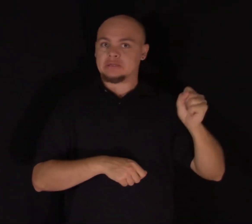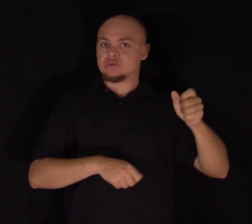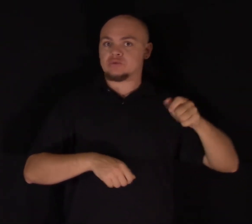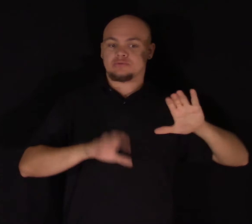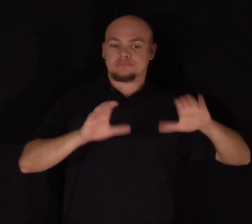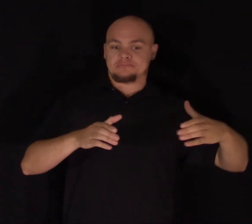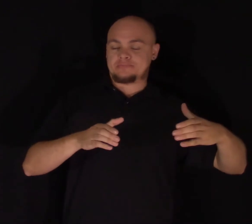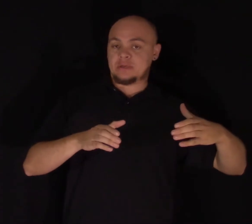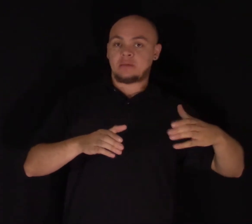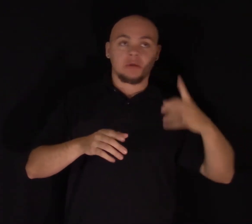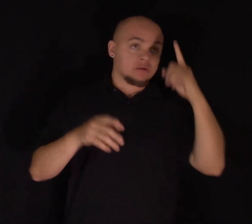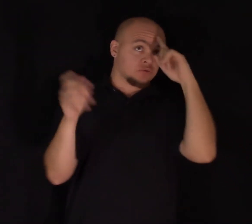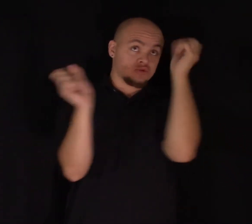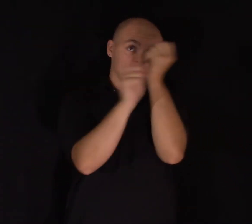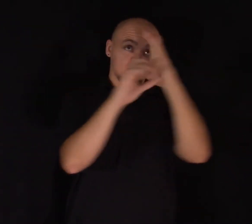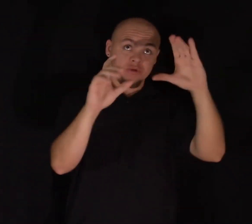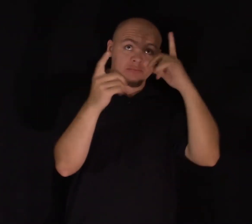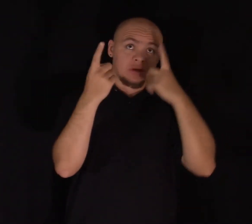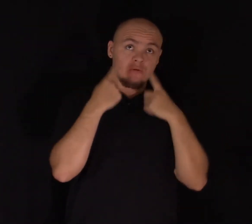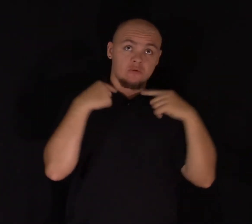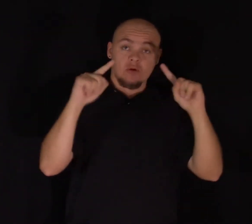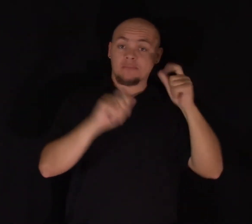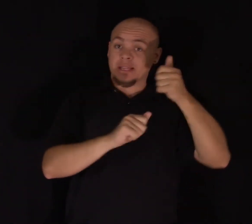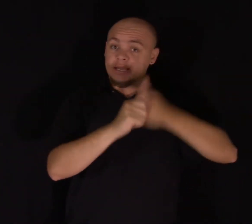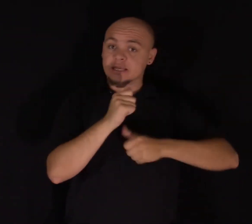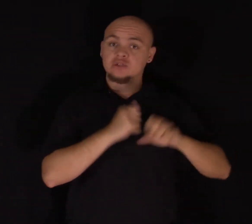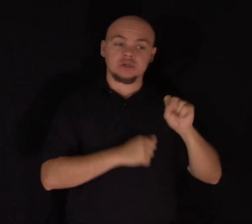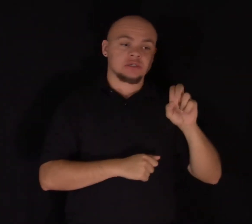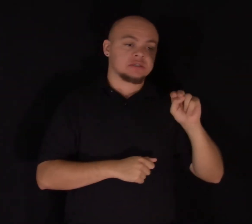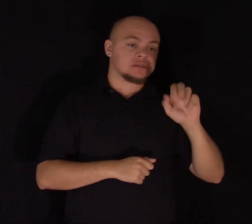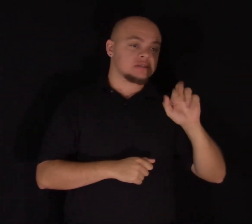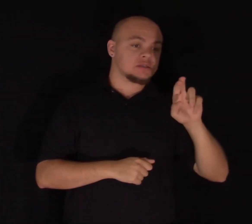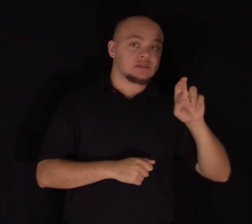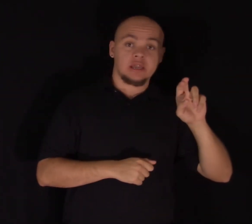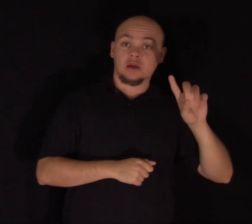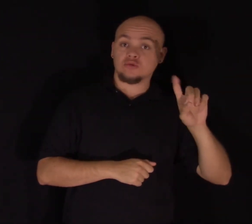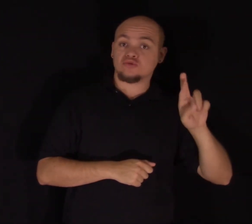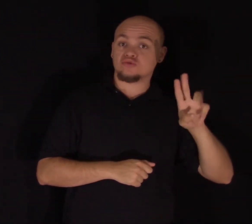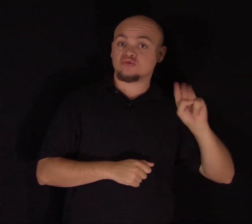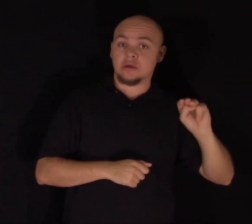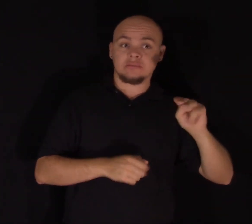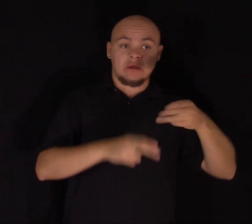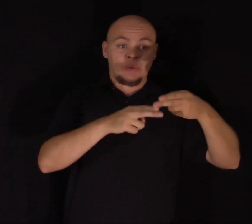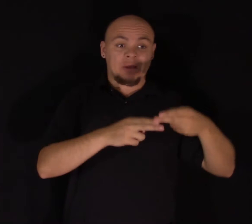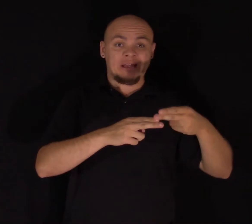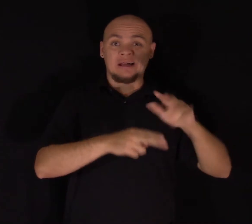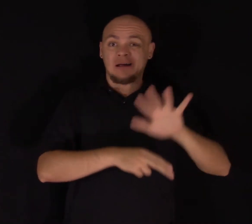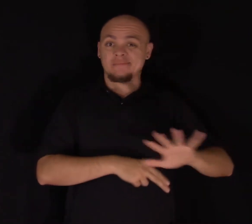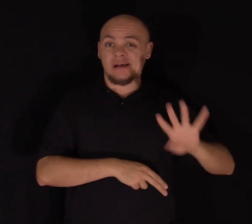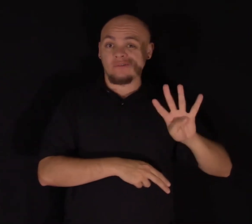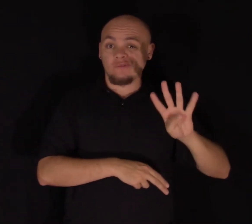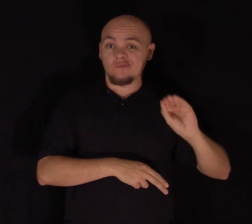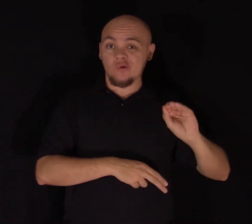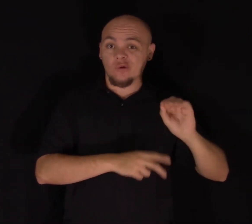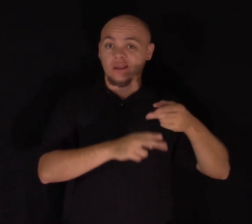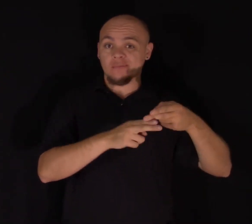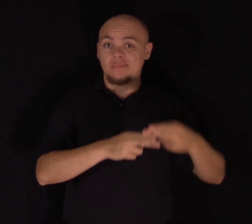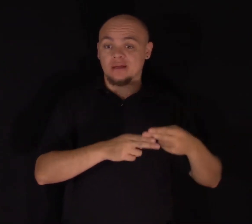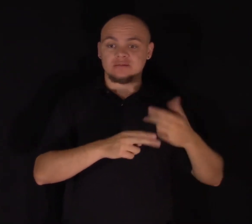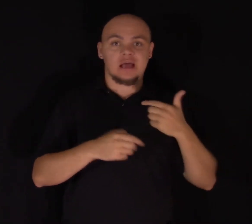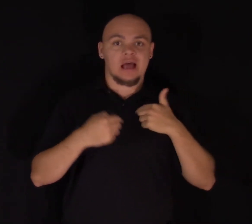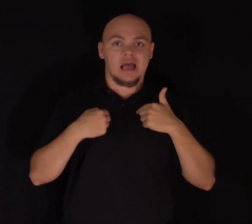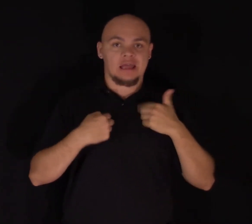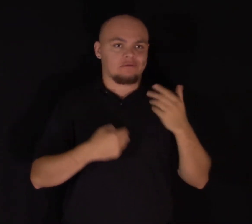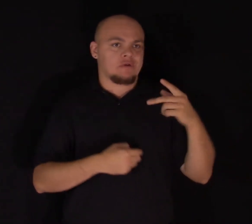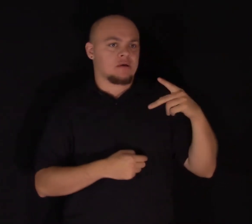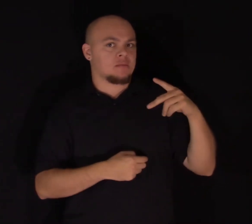had to accomplish, but each snare drum and harness weighed about 40 pounds each. And I have a disease called